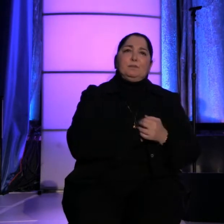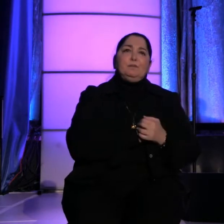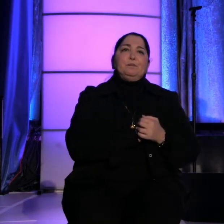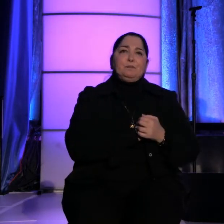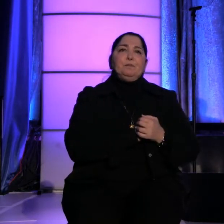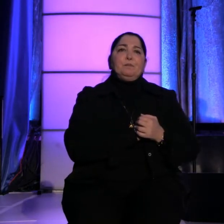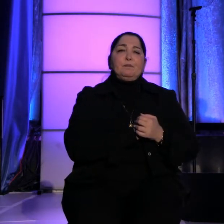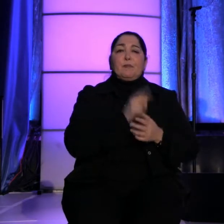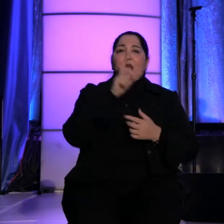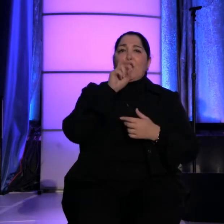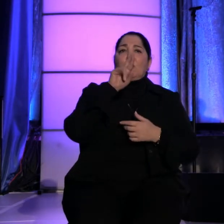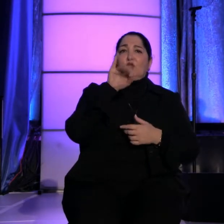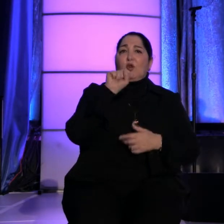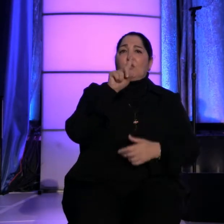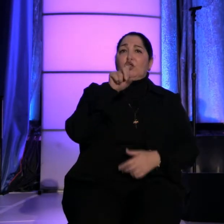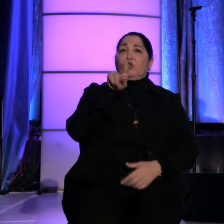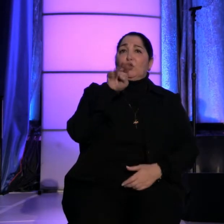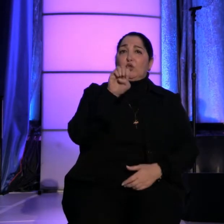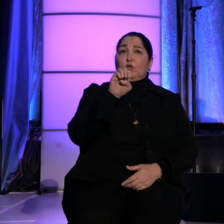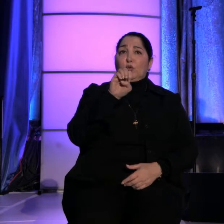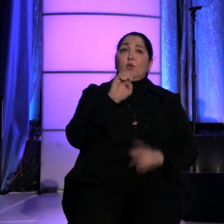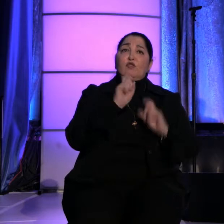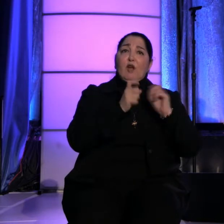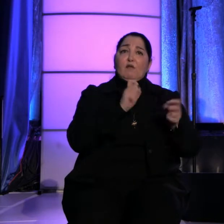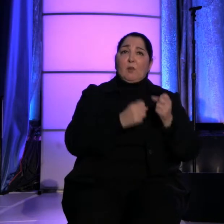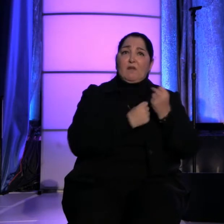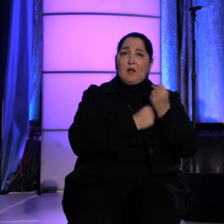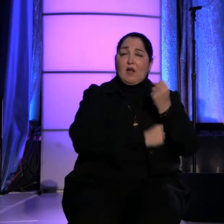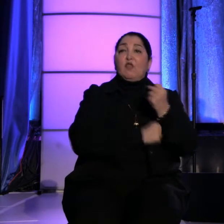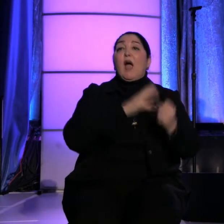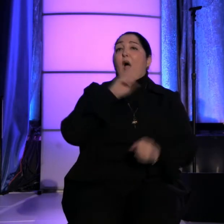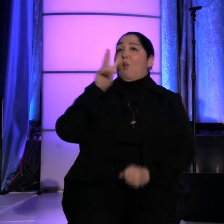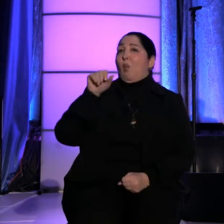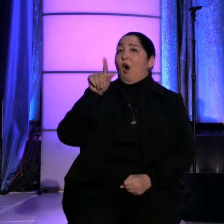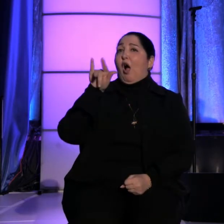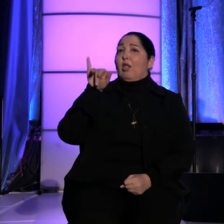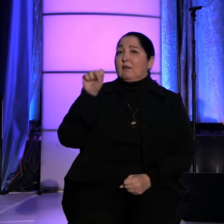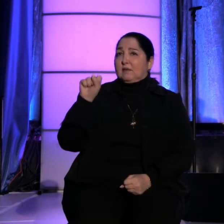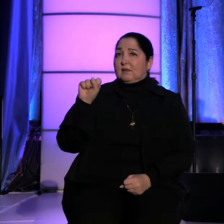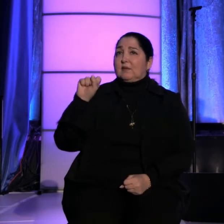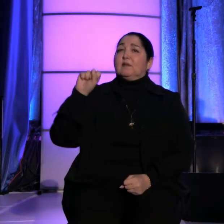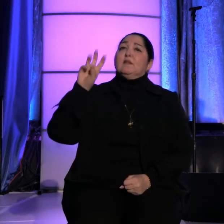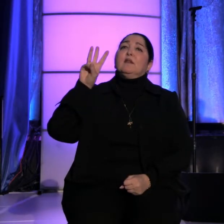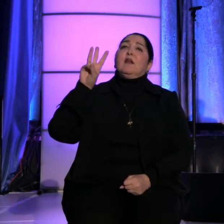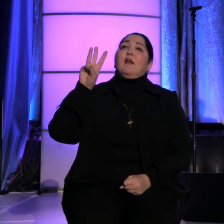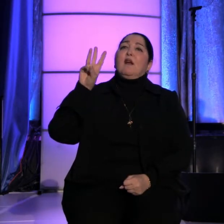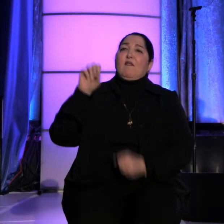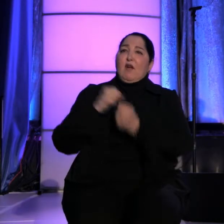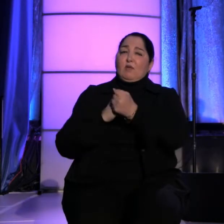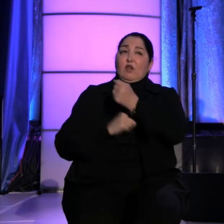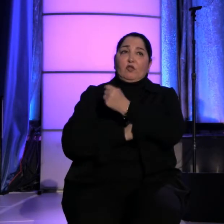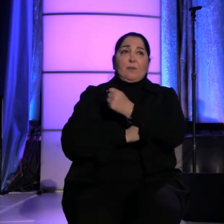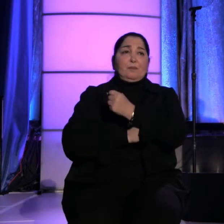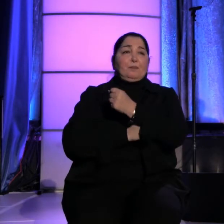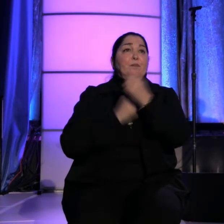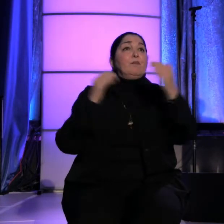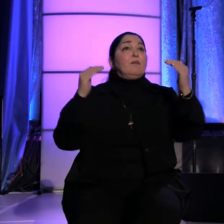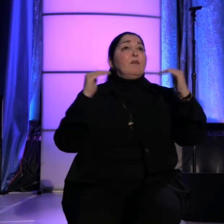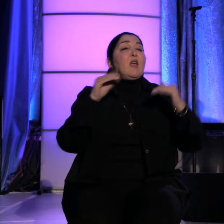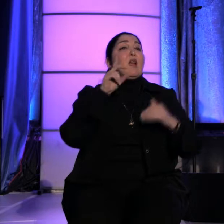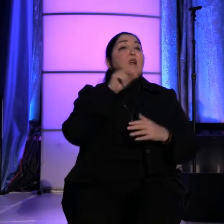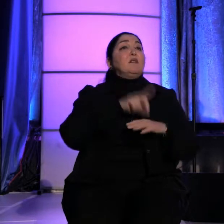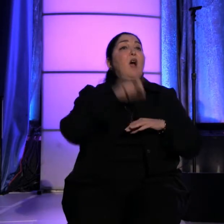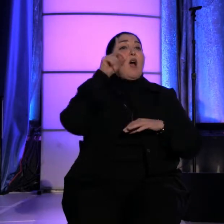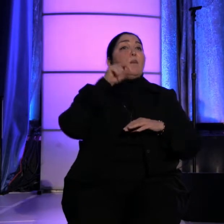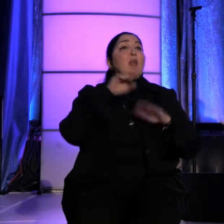Duke Charitable Foundation, and the Wallace Foundation. Our diamond level sponsor this year is